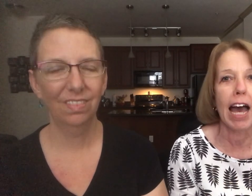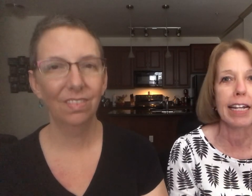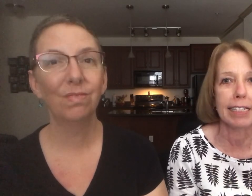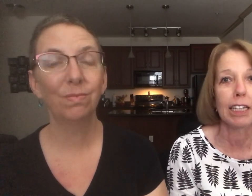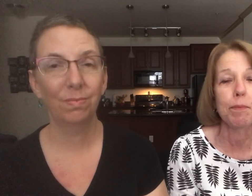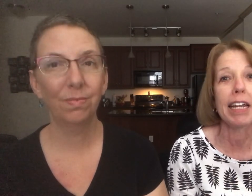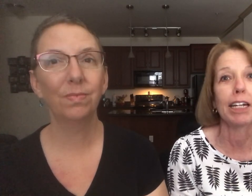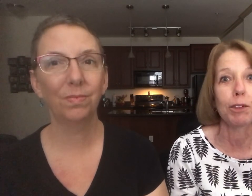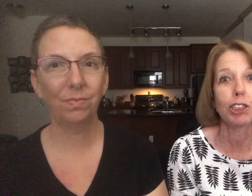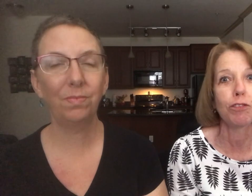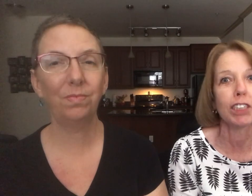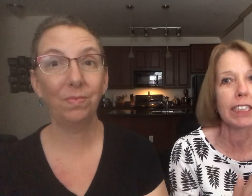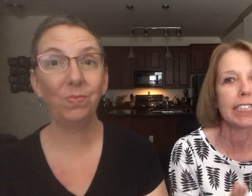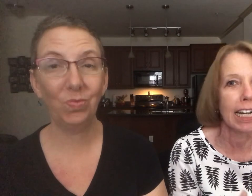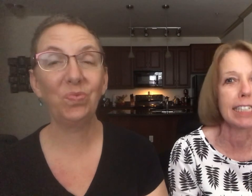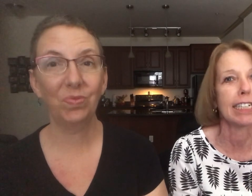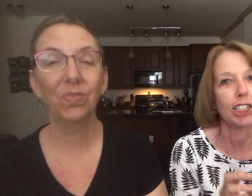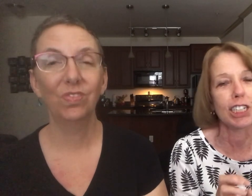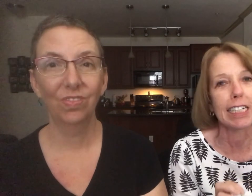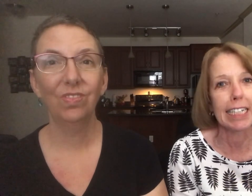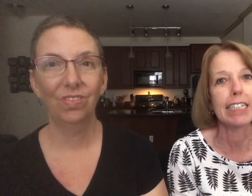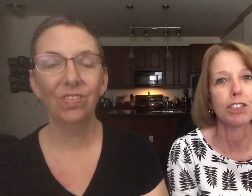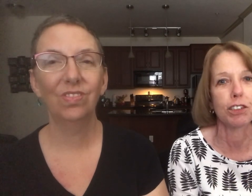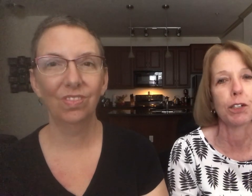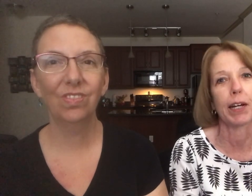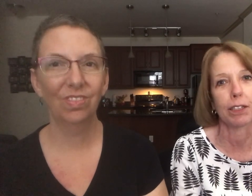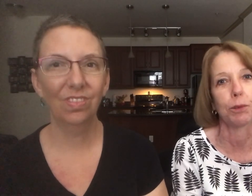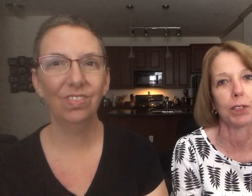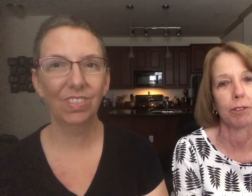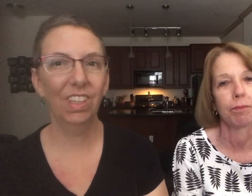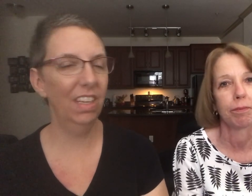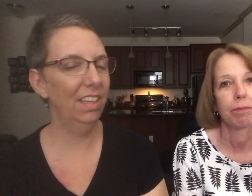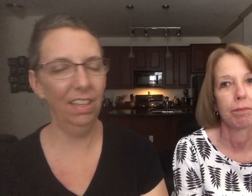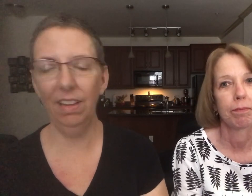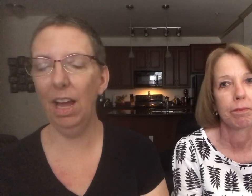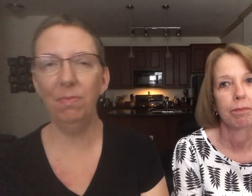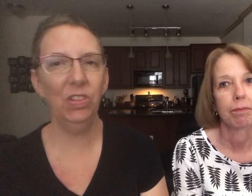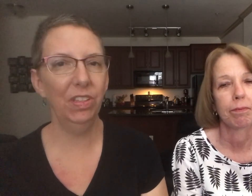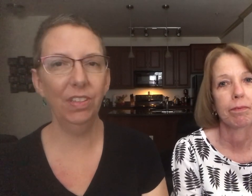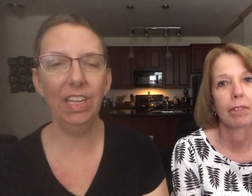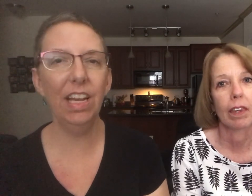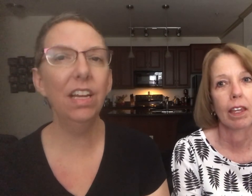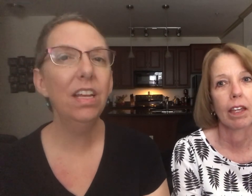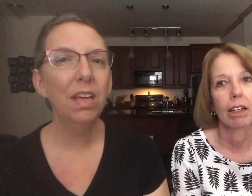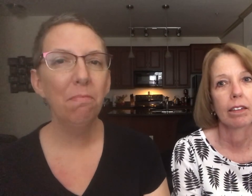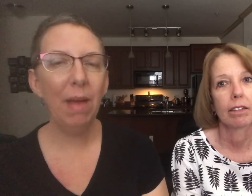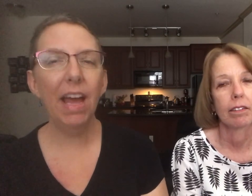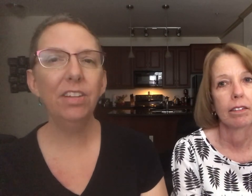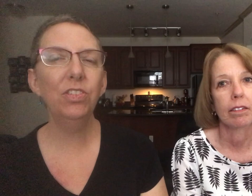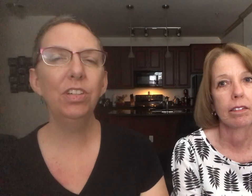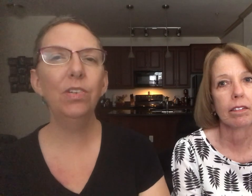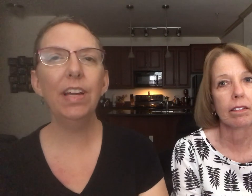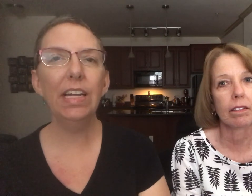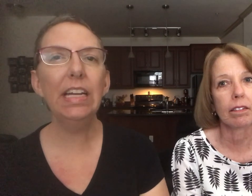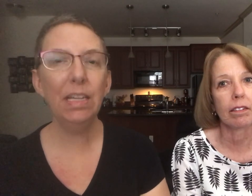is eliminated, which is really nice. It's just easier to go out the door. Absolutely. And Pat used a great idiom